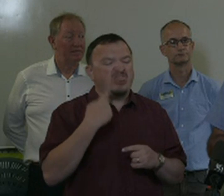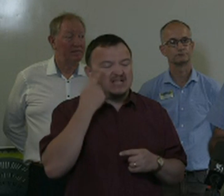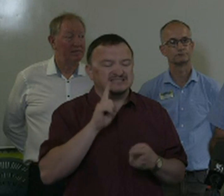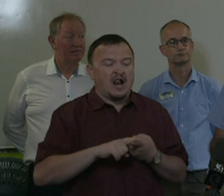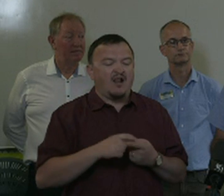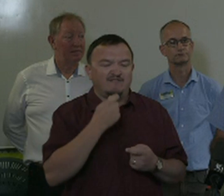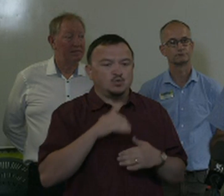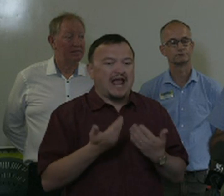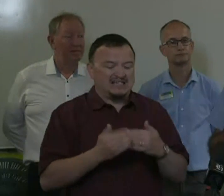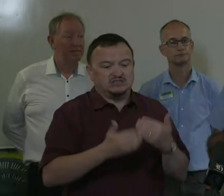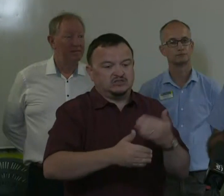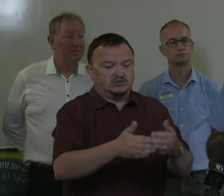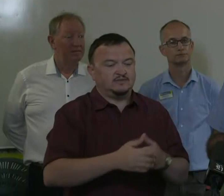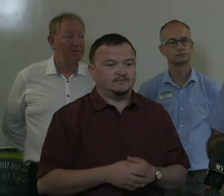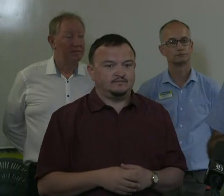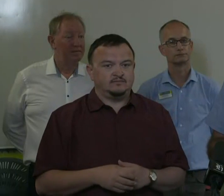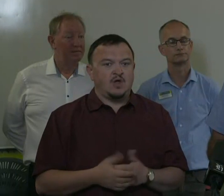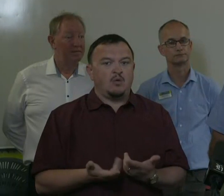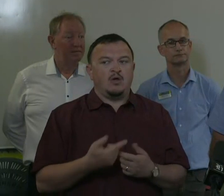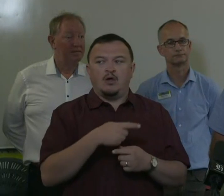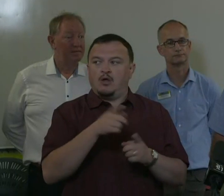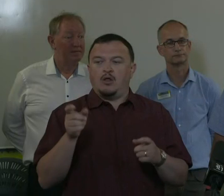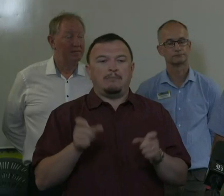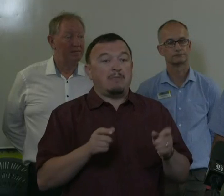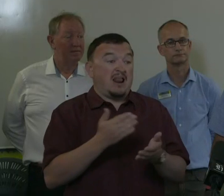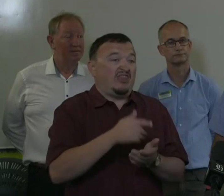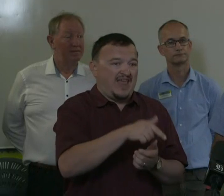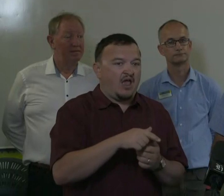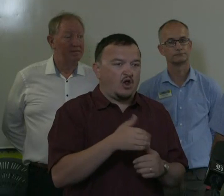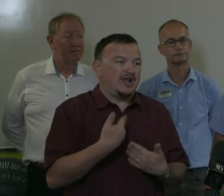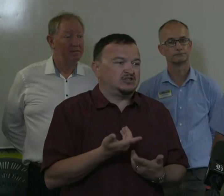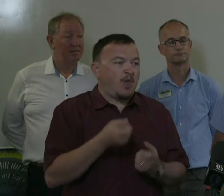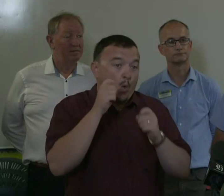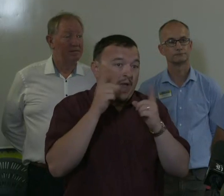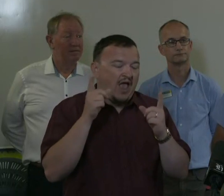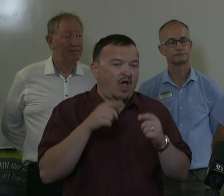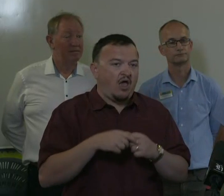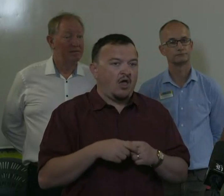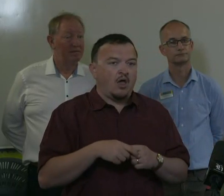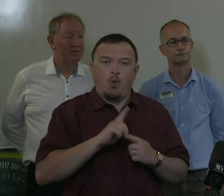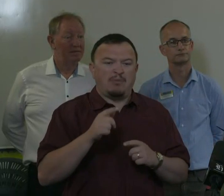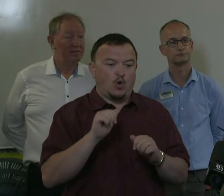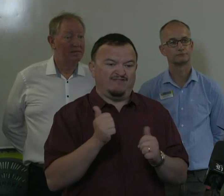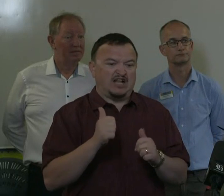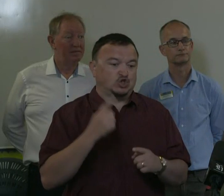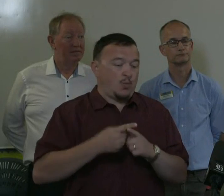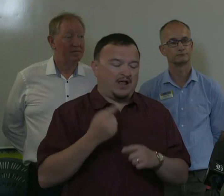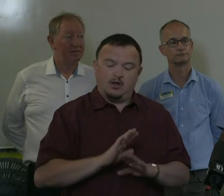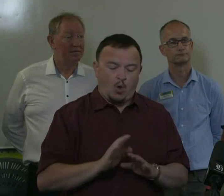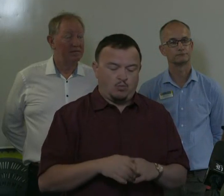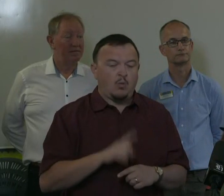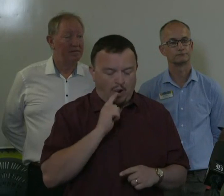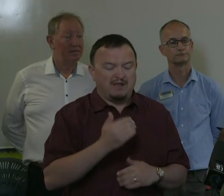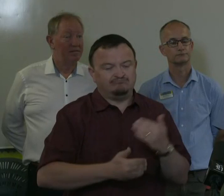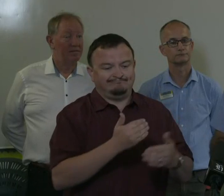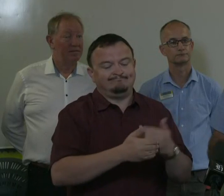So residents need to just be aware that this is not going to be over overnight. But look,